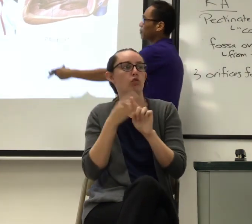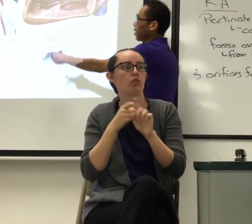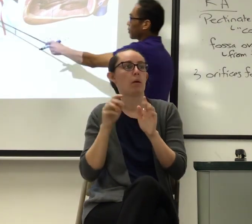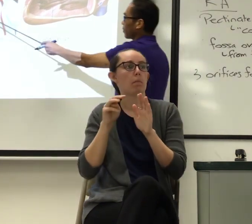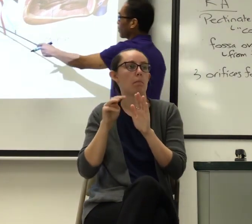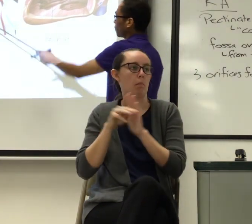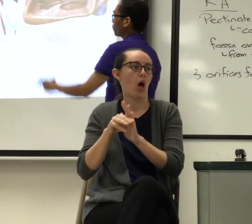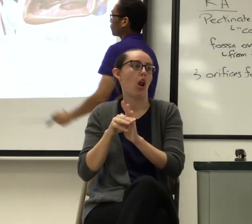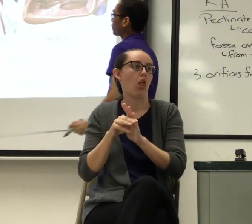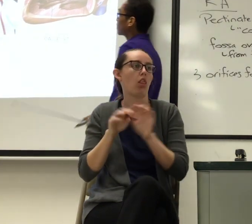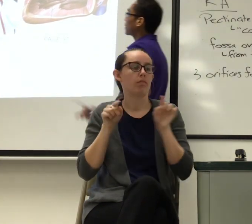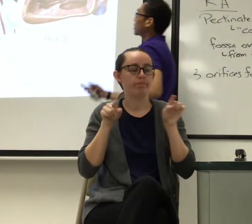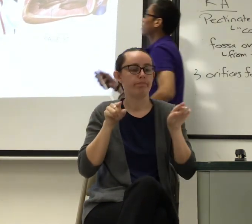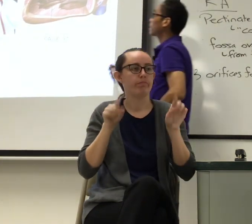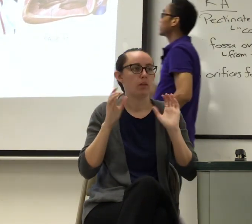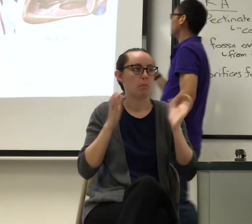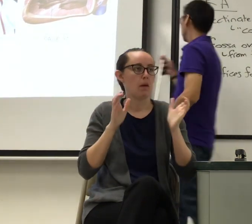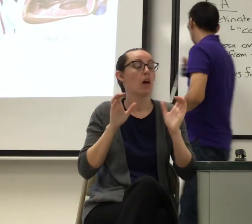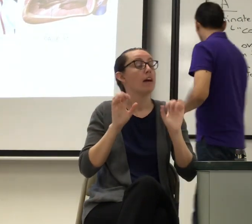just like the model.